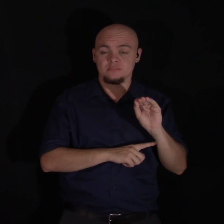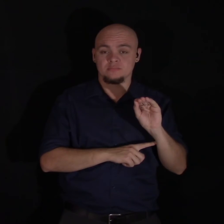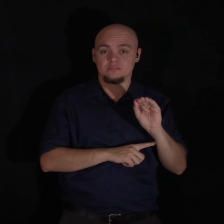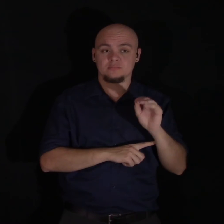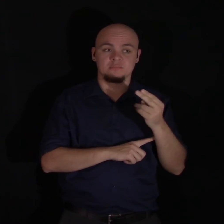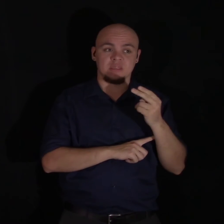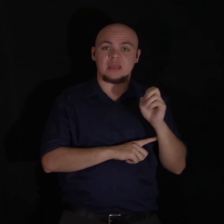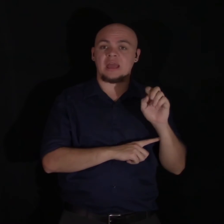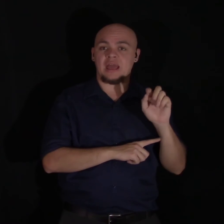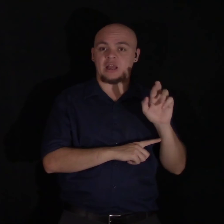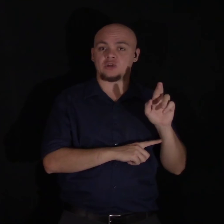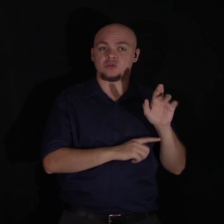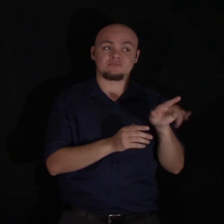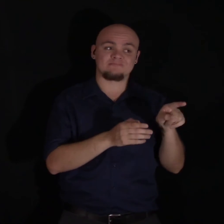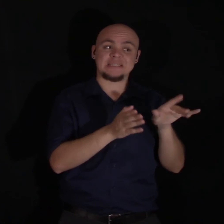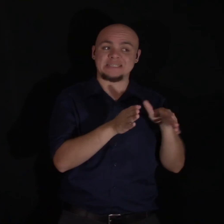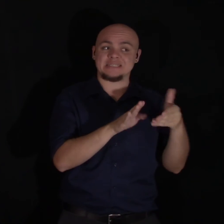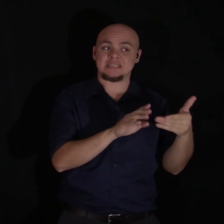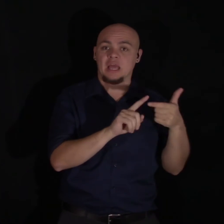Hector died of cancer.